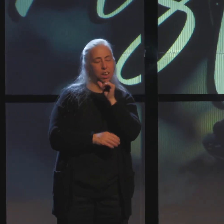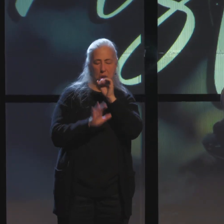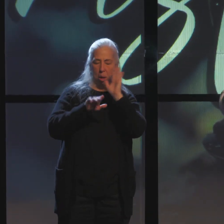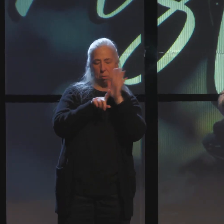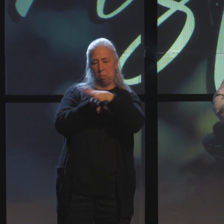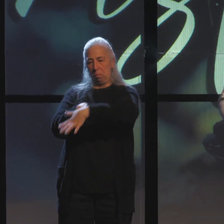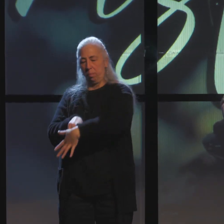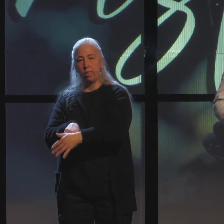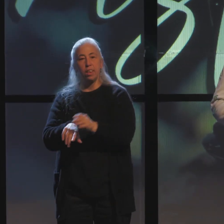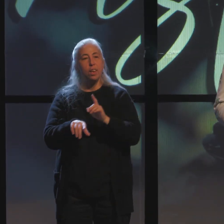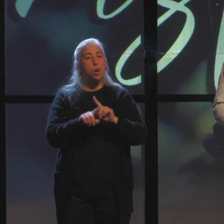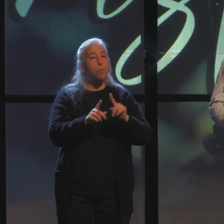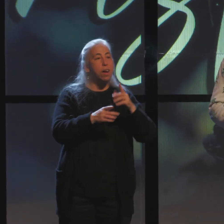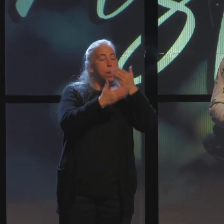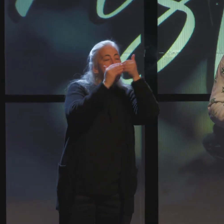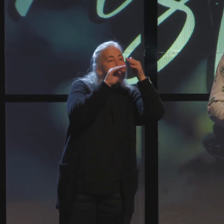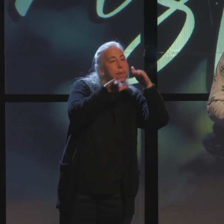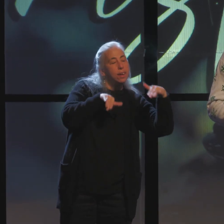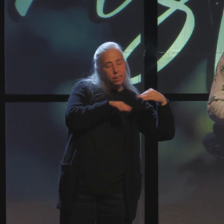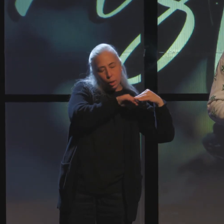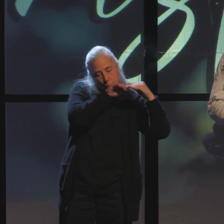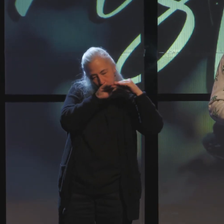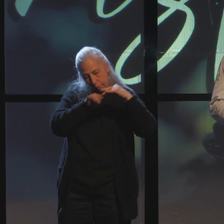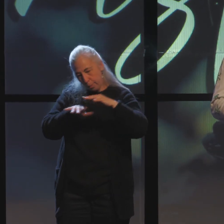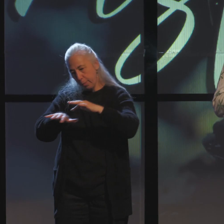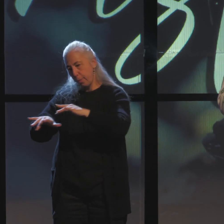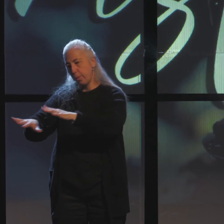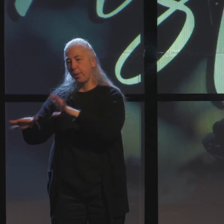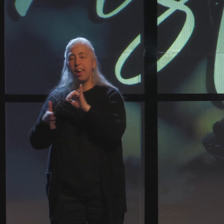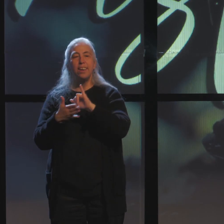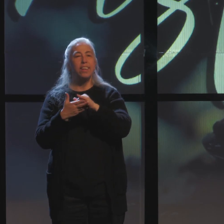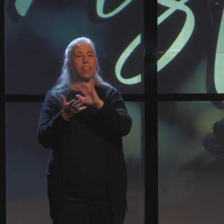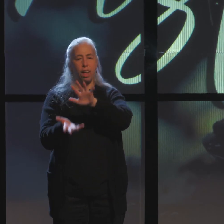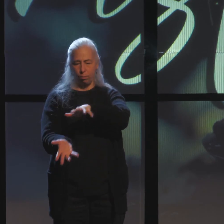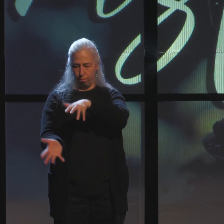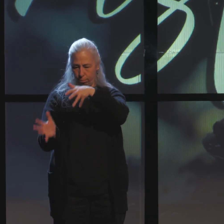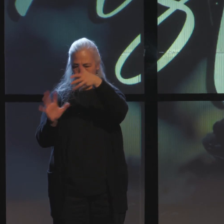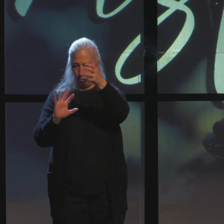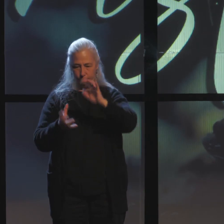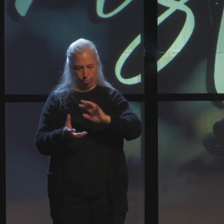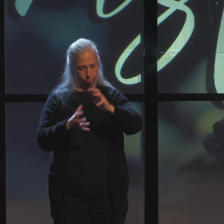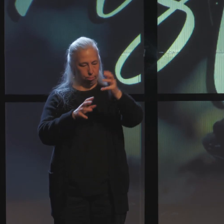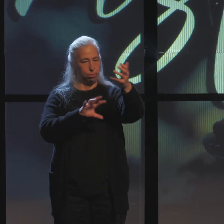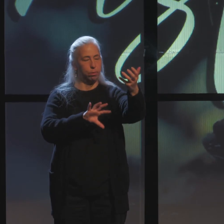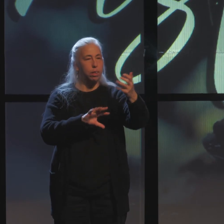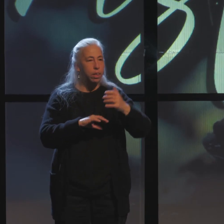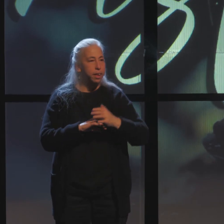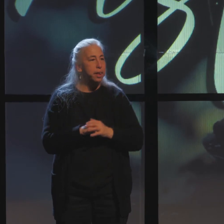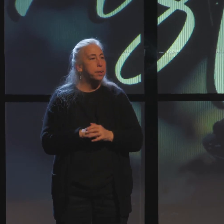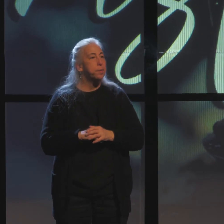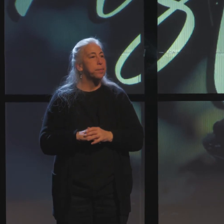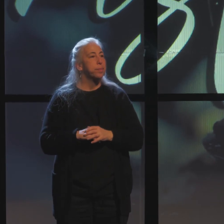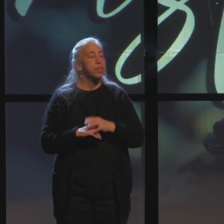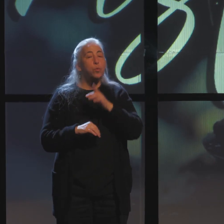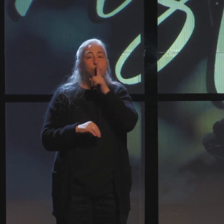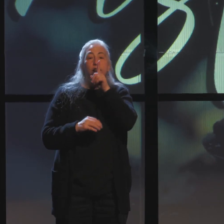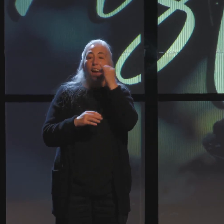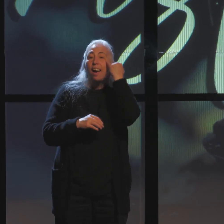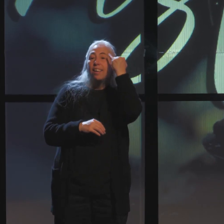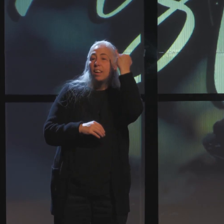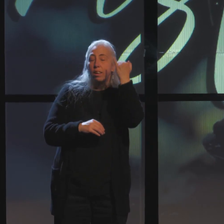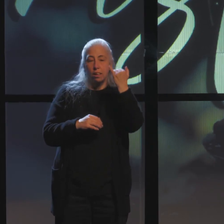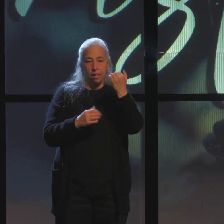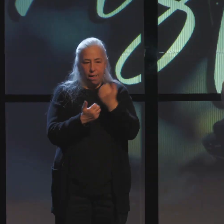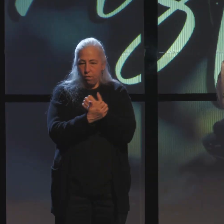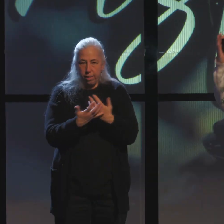peace into that chaos. It speaks this idea that even though everything's not